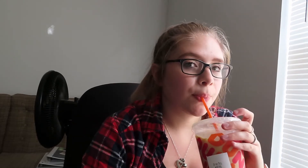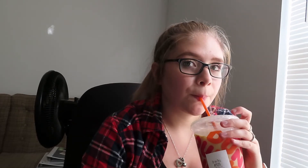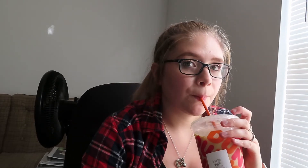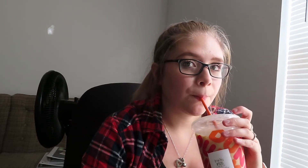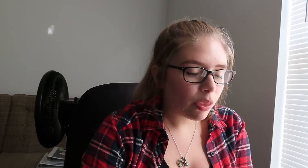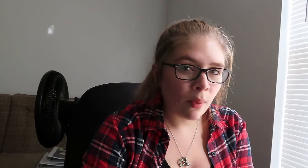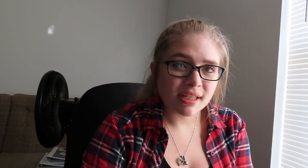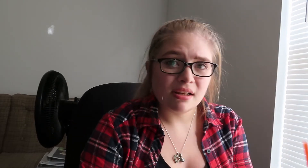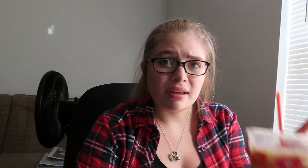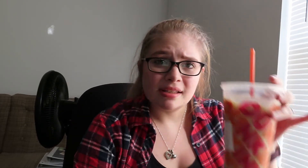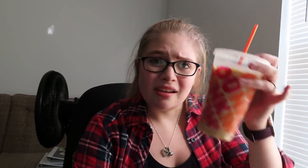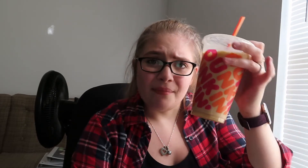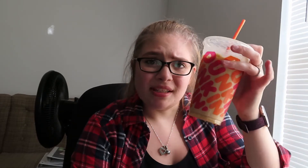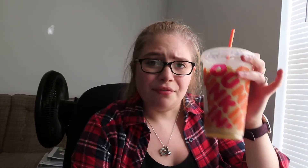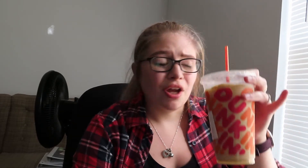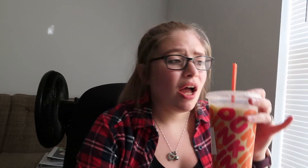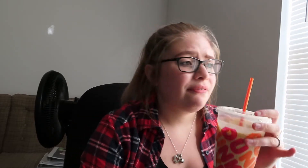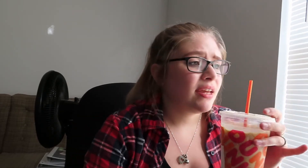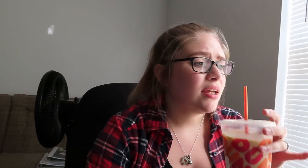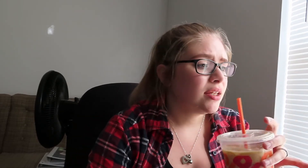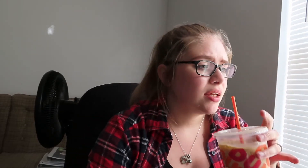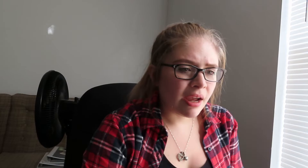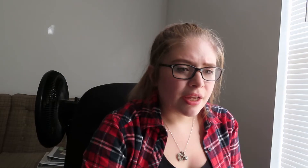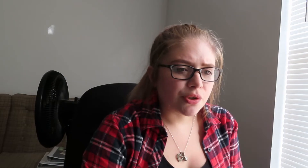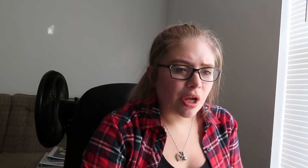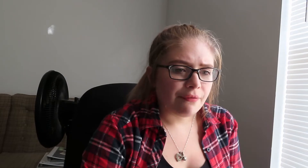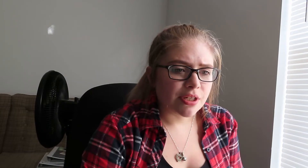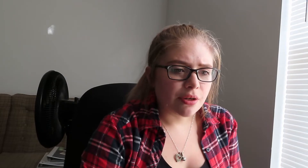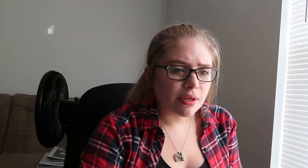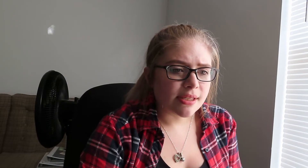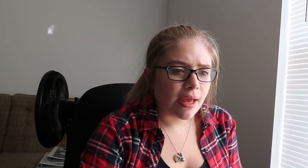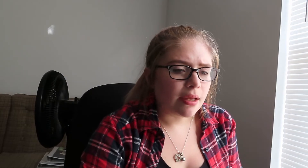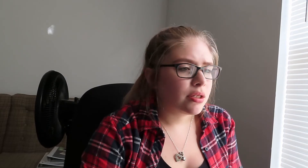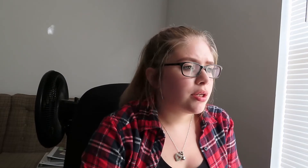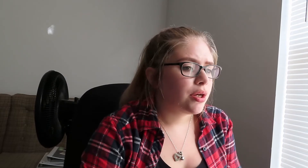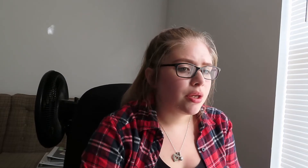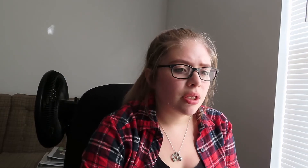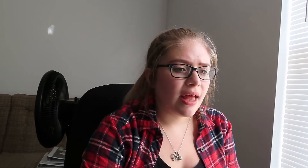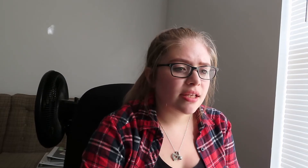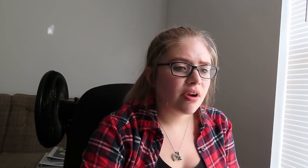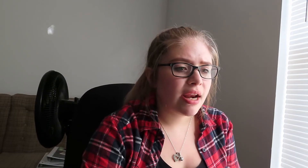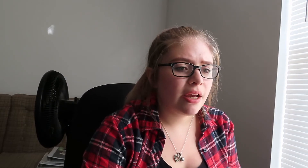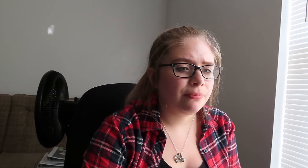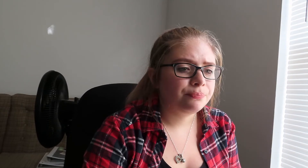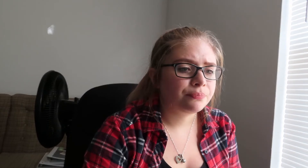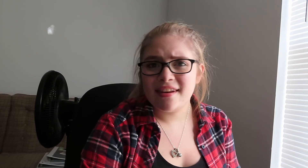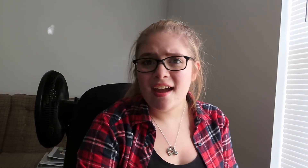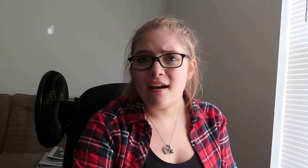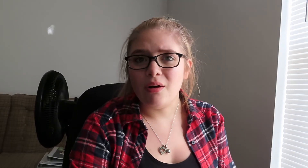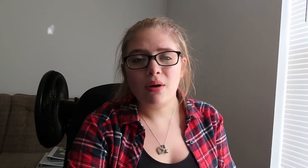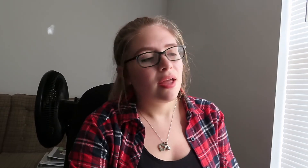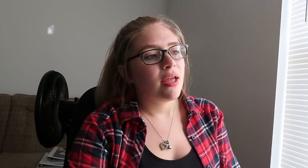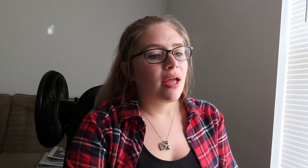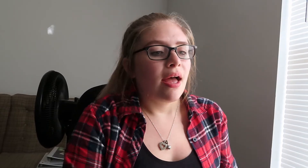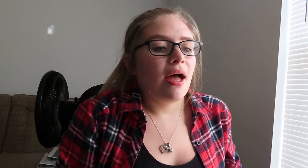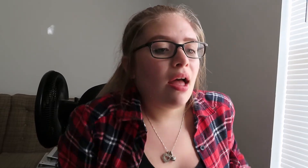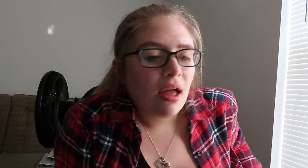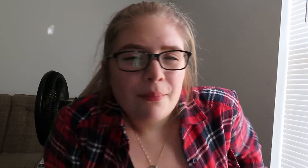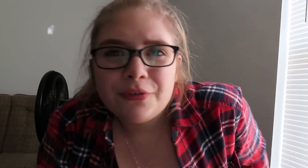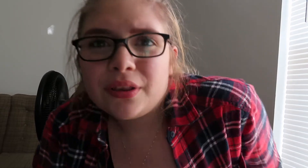went to duncan's got myself a coffee andrew coffee too he's at class right now now um for